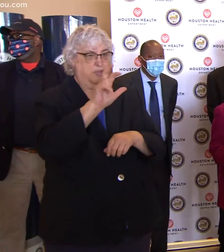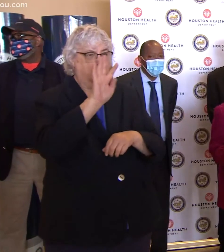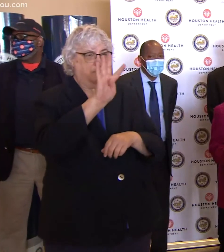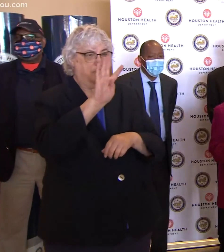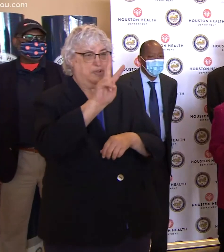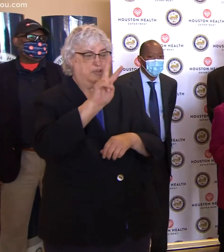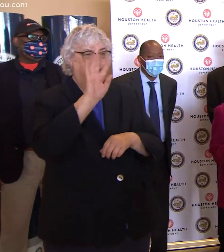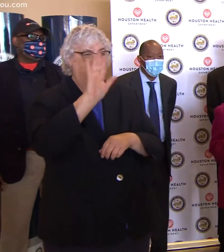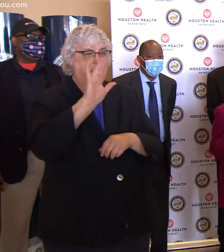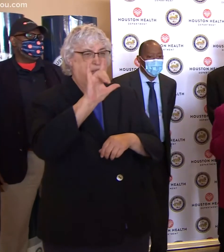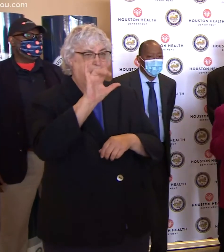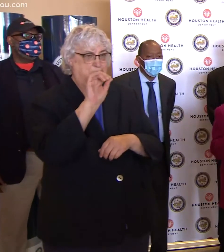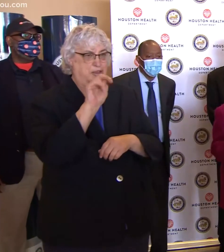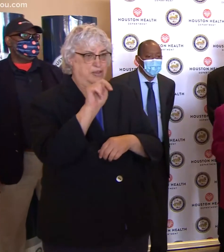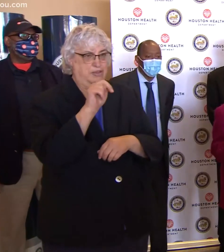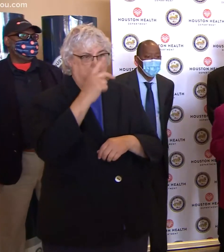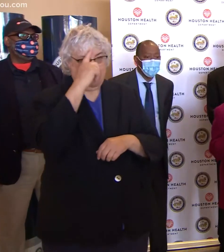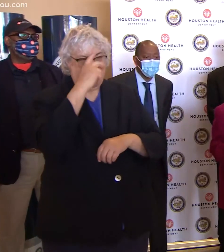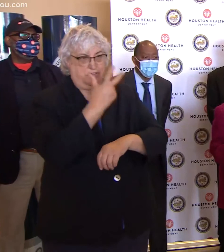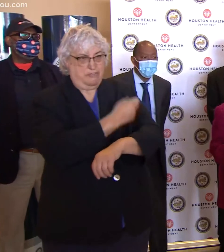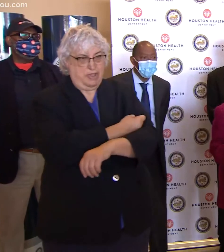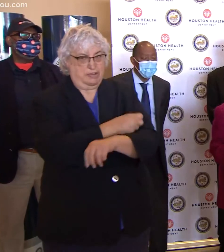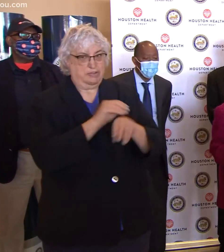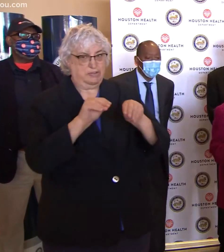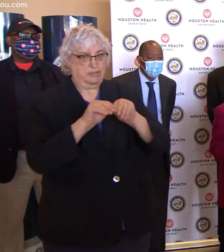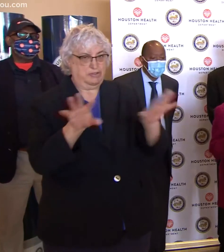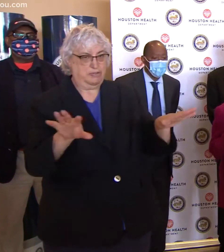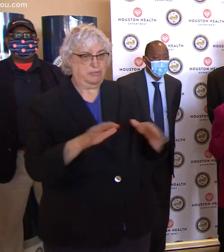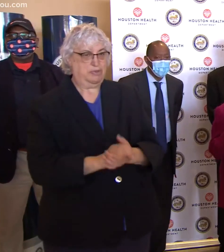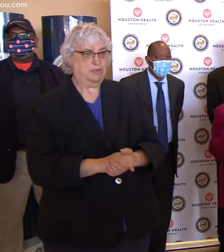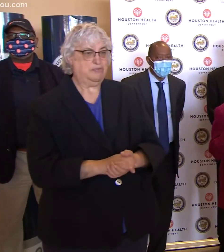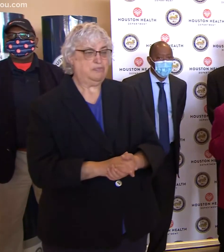billion for vaccine